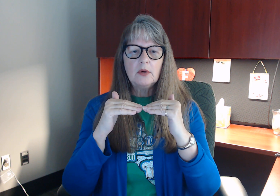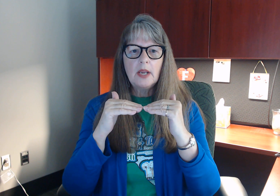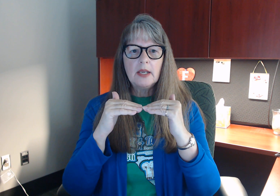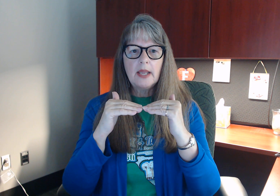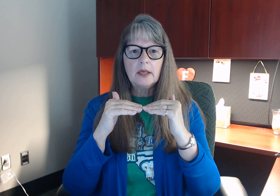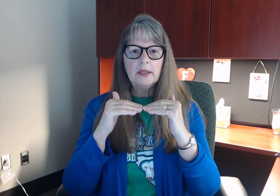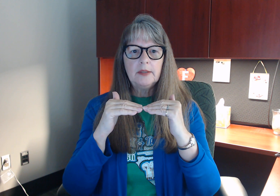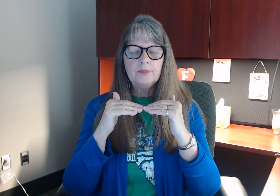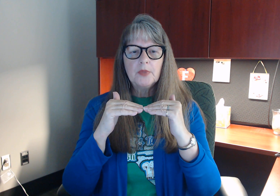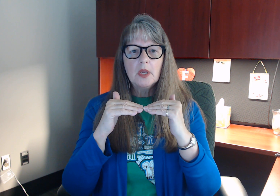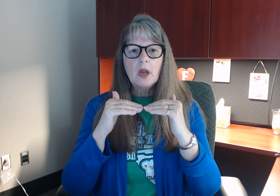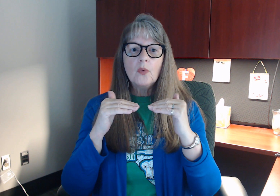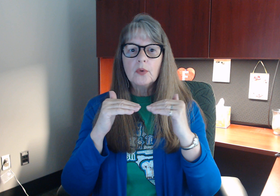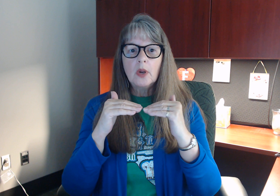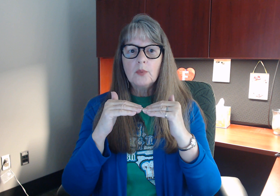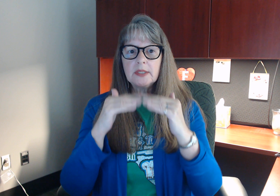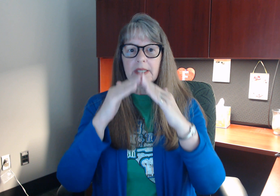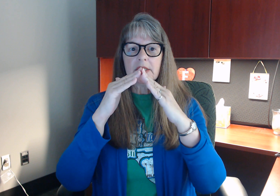like, they're erecting a statue.